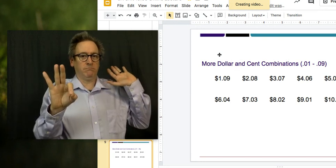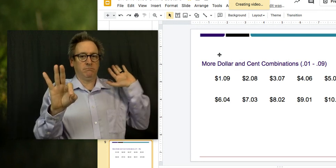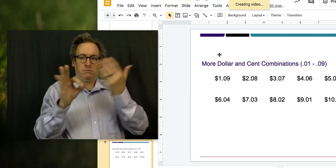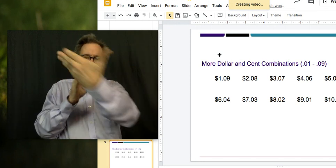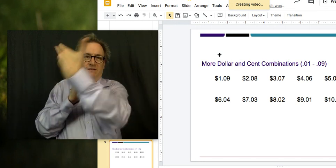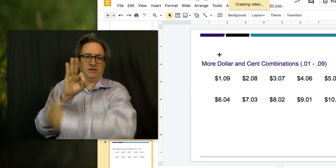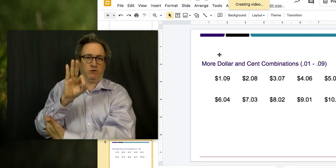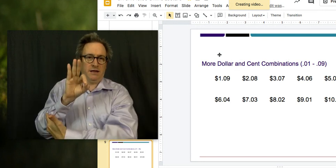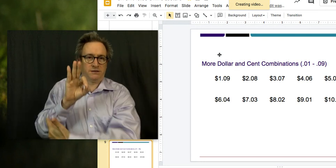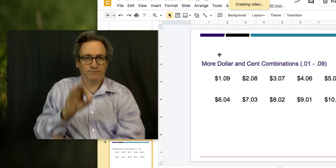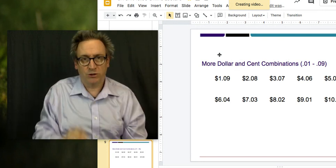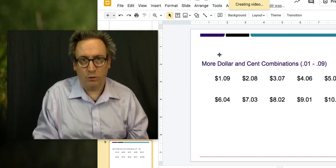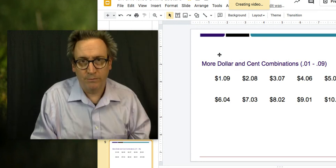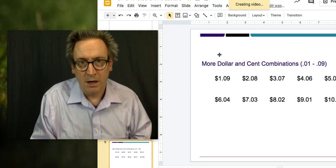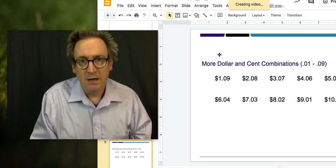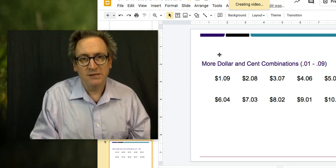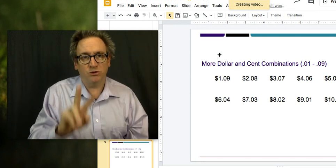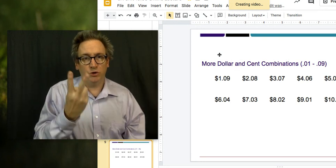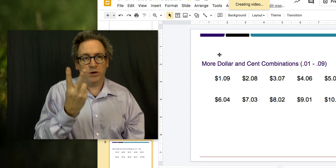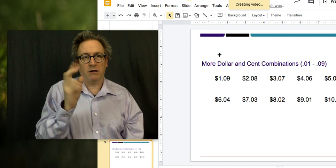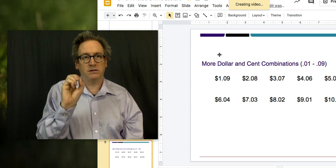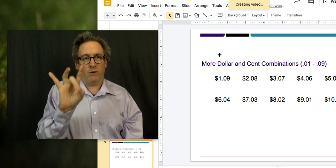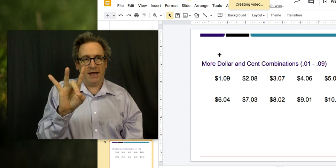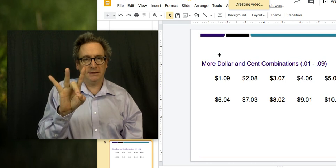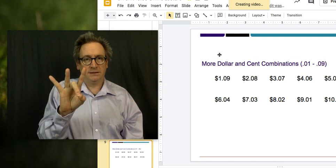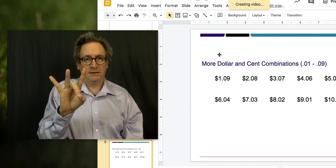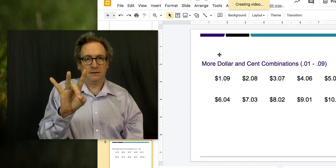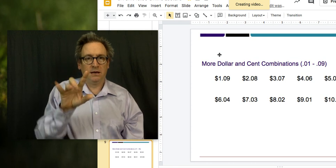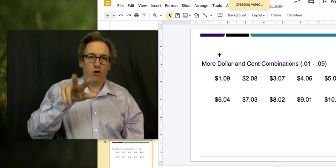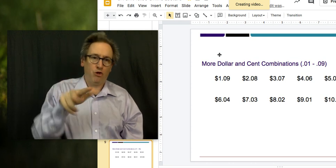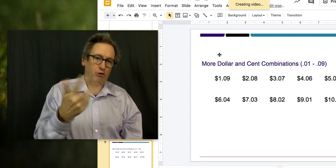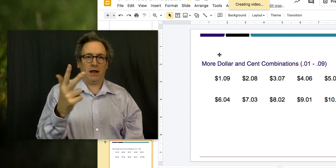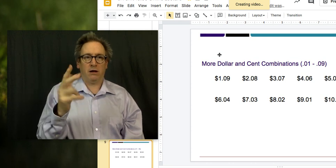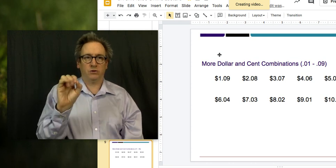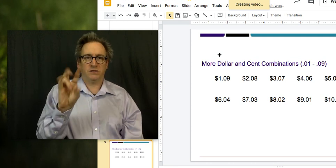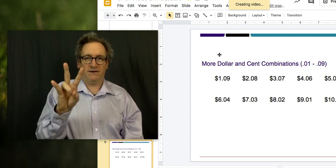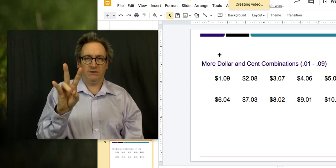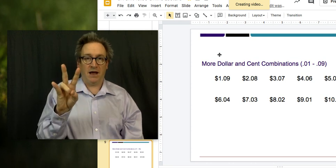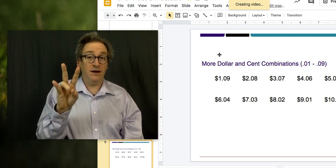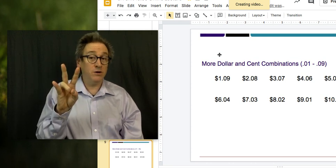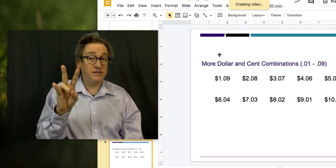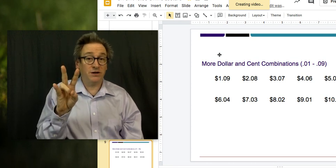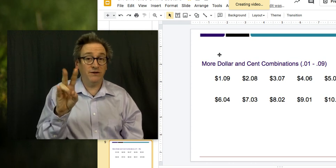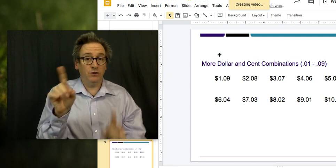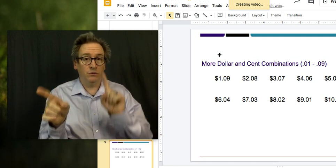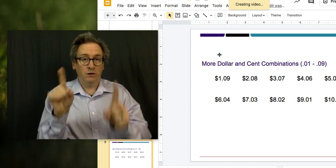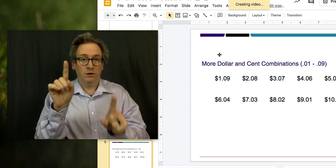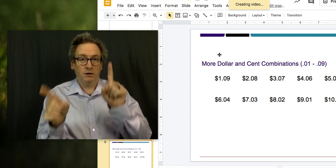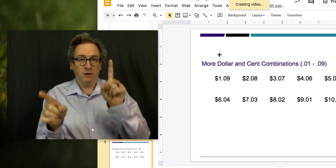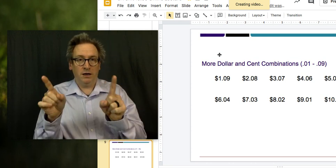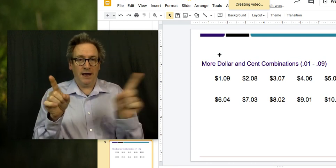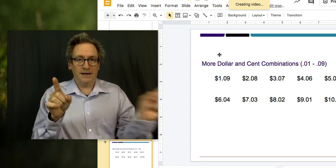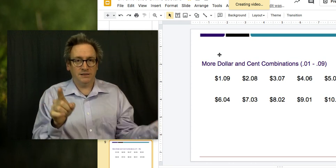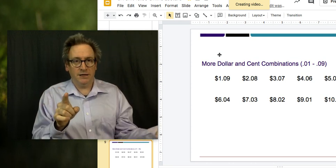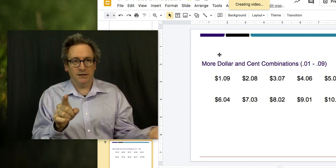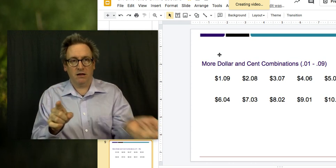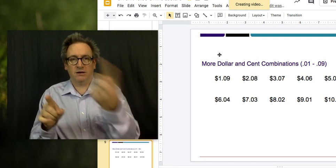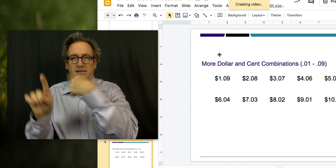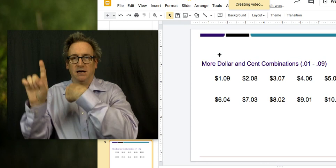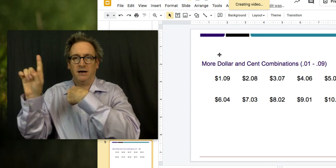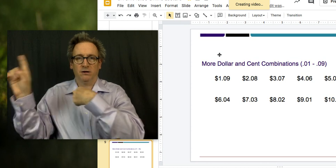09. That's where it ends. So $2.08, $3.07. And notice they're giving you, as